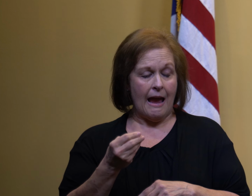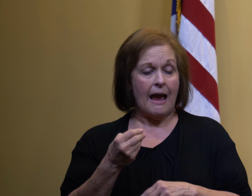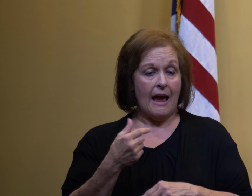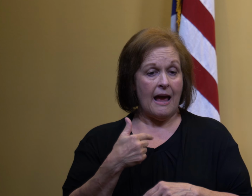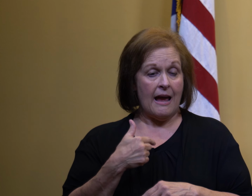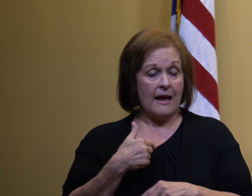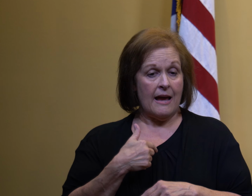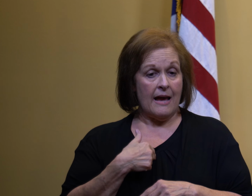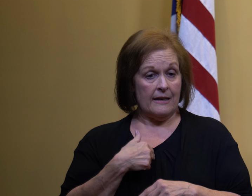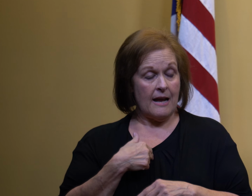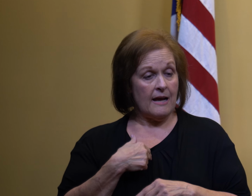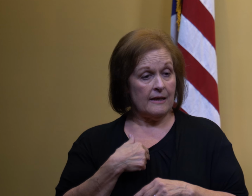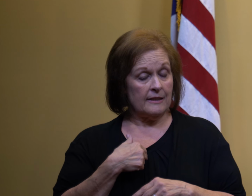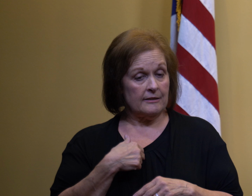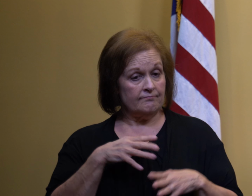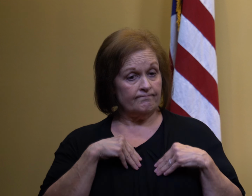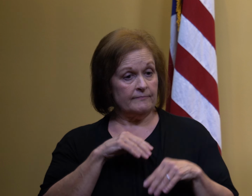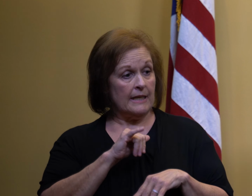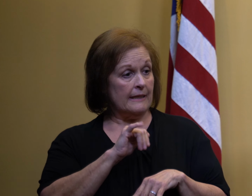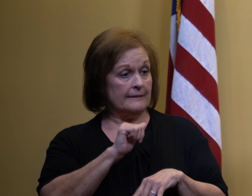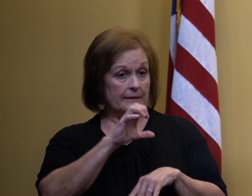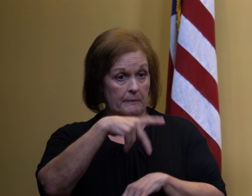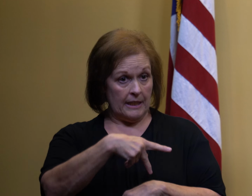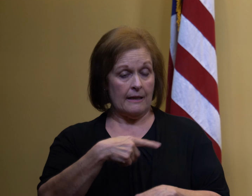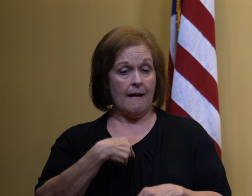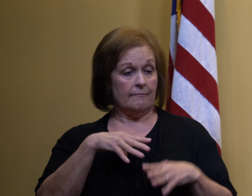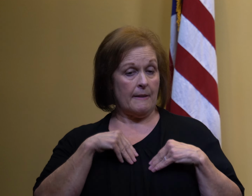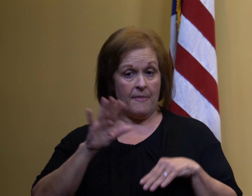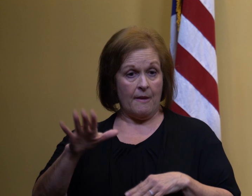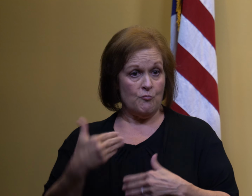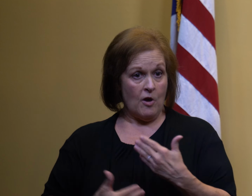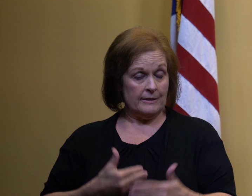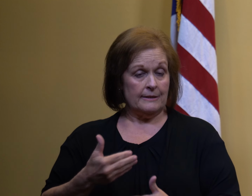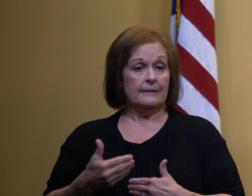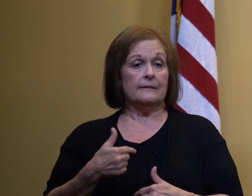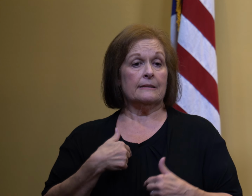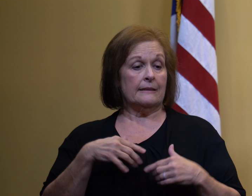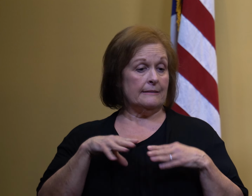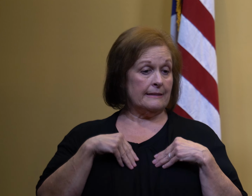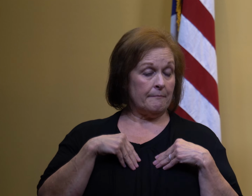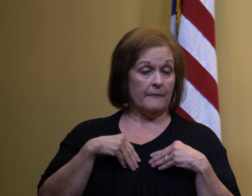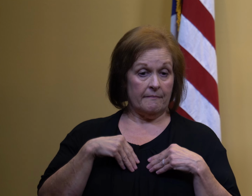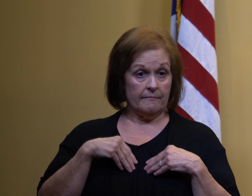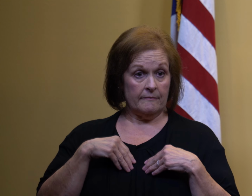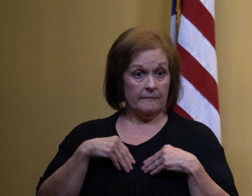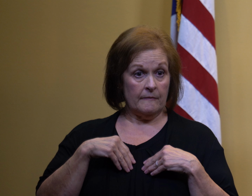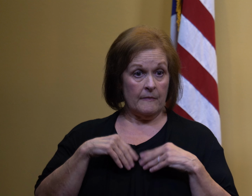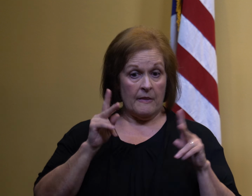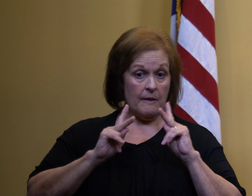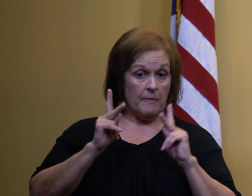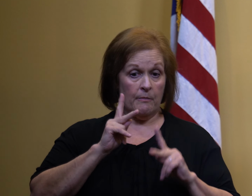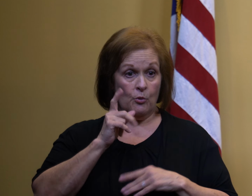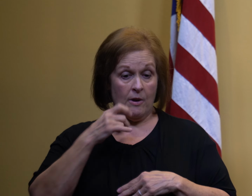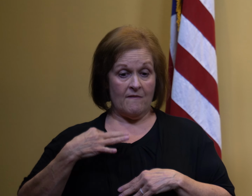stand by IACP. I stand by their process, and I stand by the candidates that have made it to where